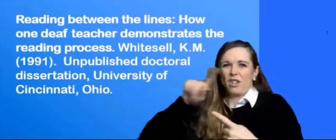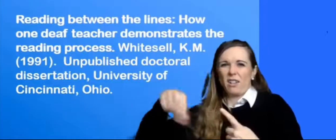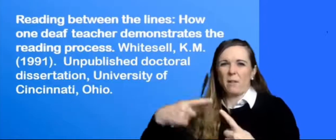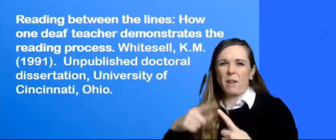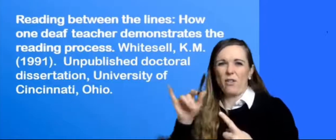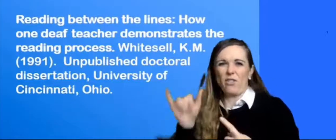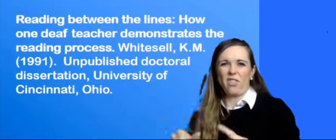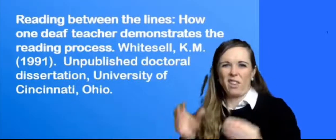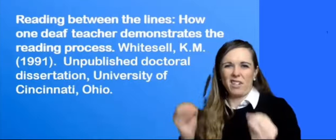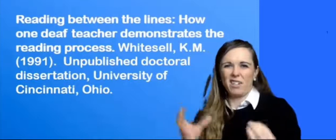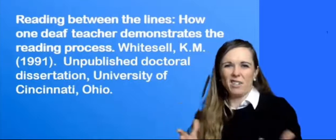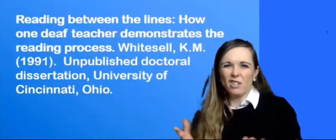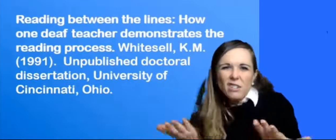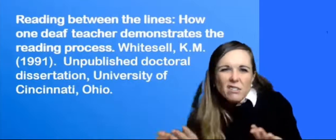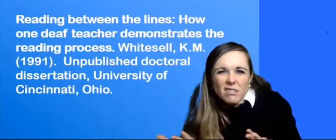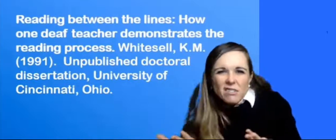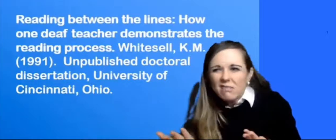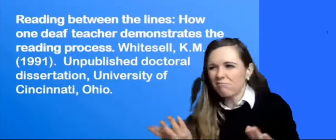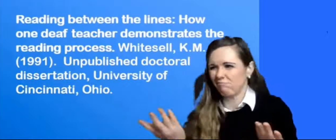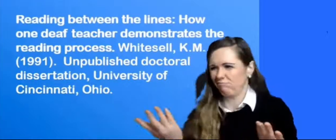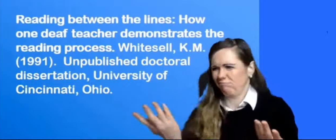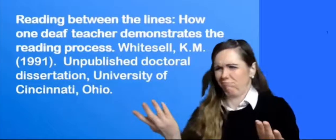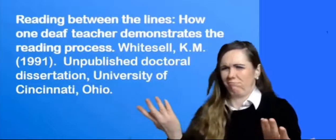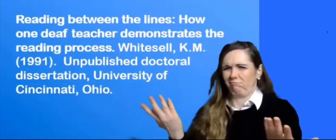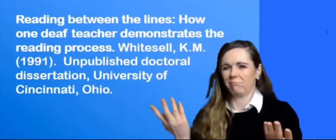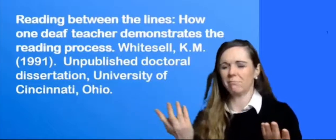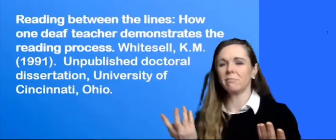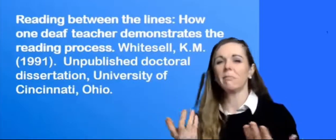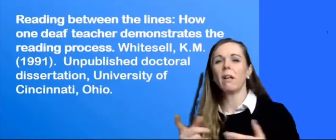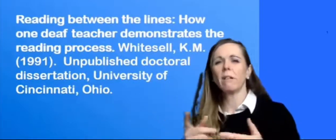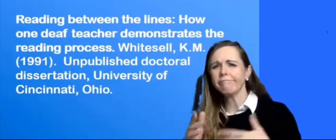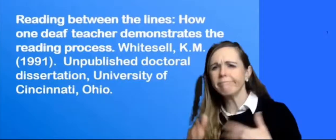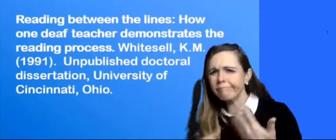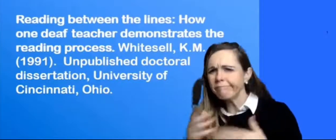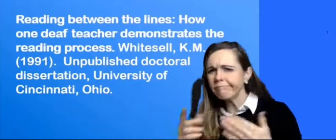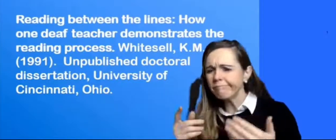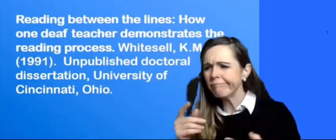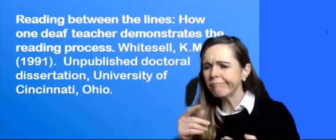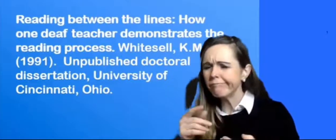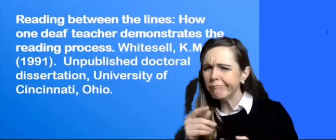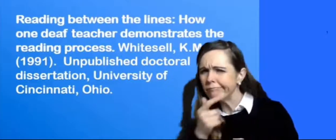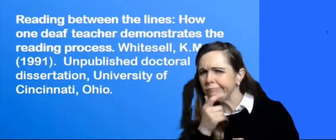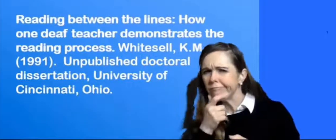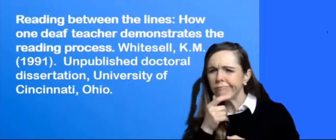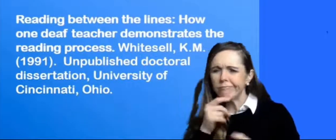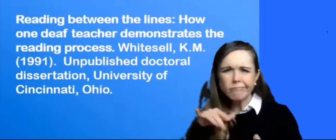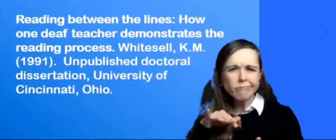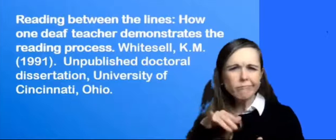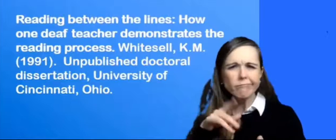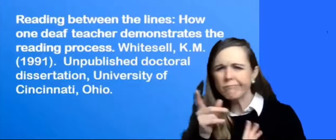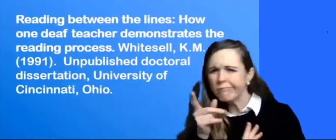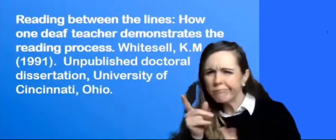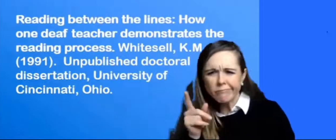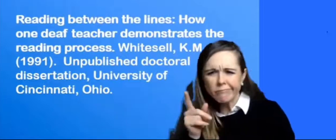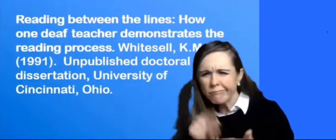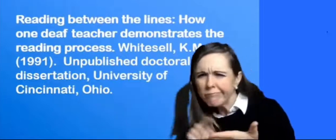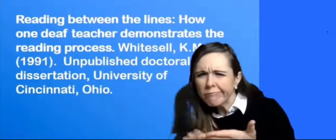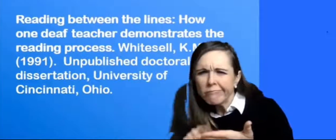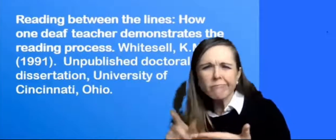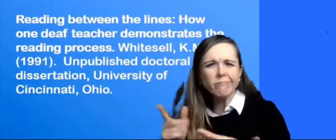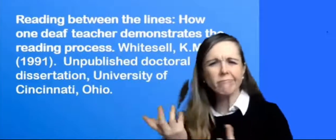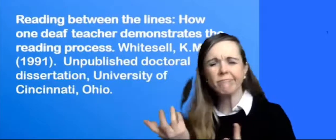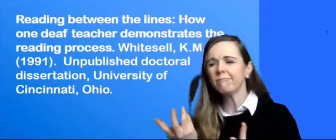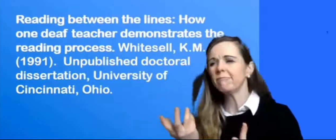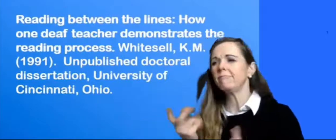So, Whitesell really wondered, what is so special about this teacher? So the more she